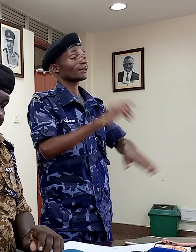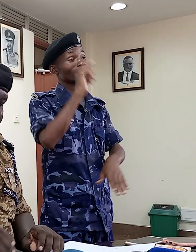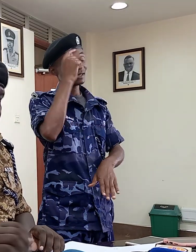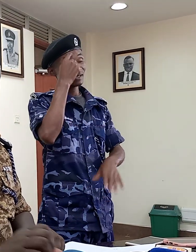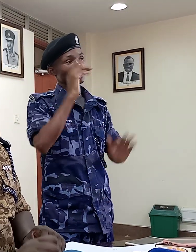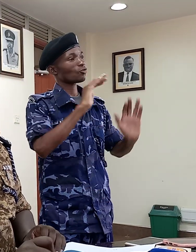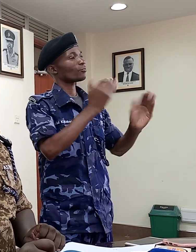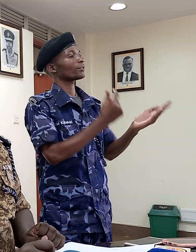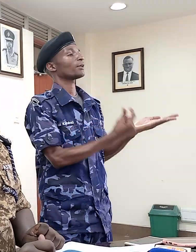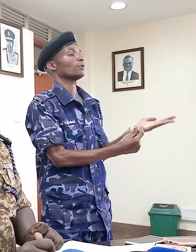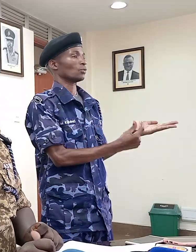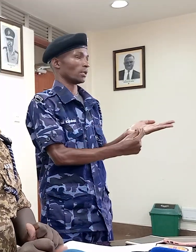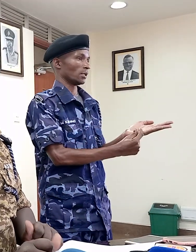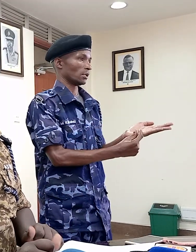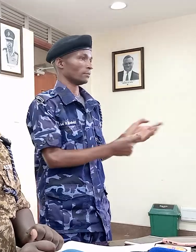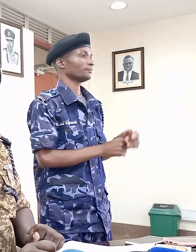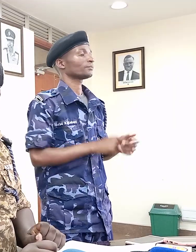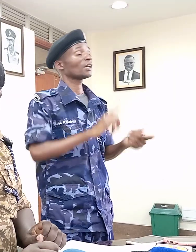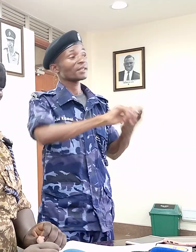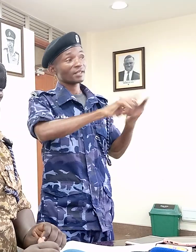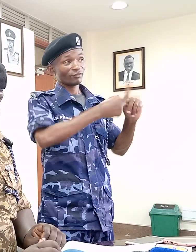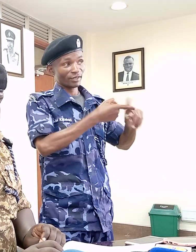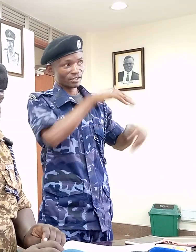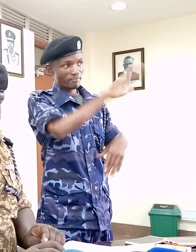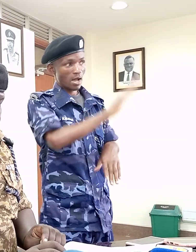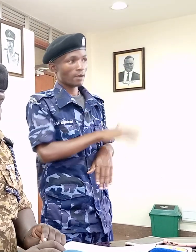Uganda, his friends,